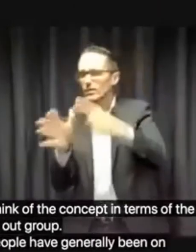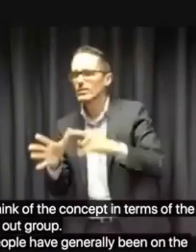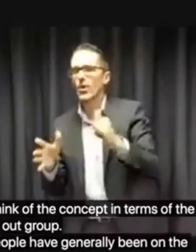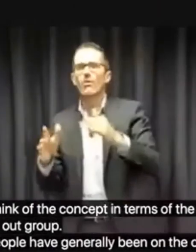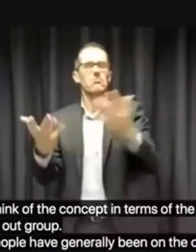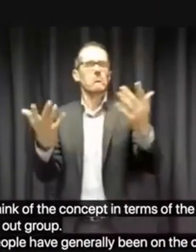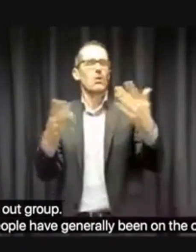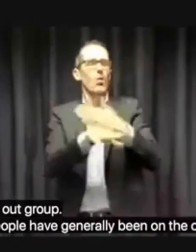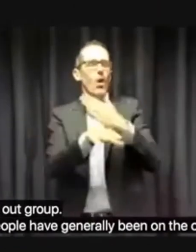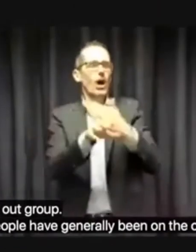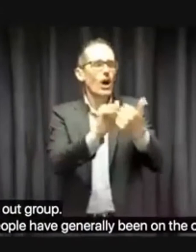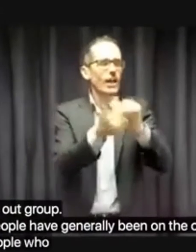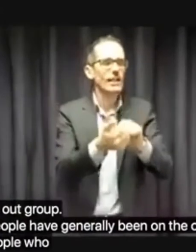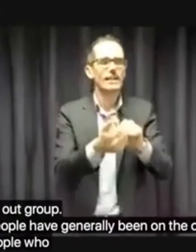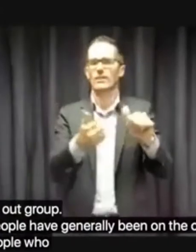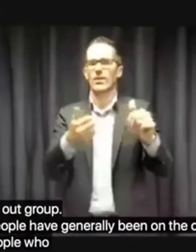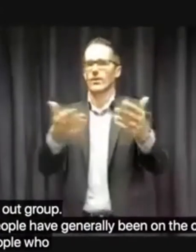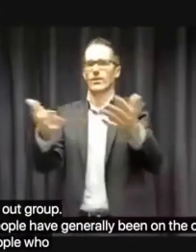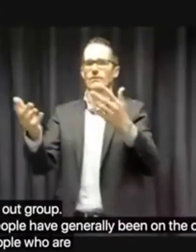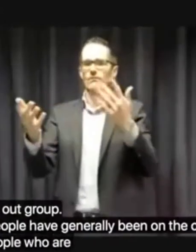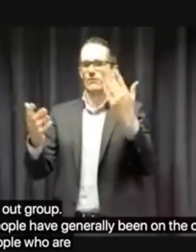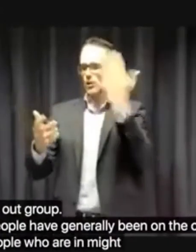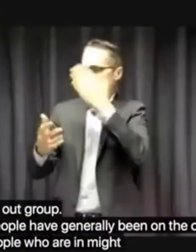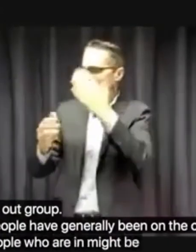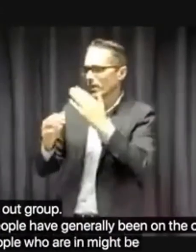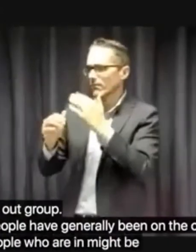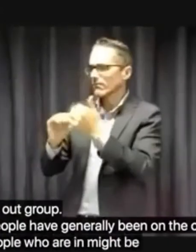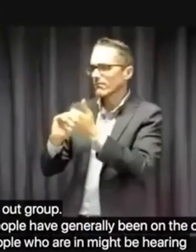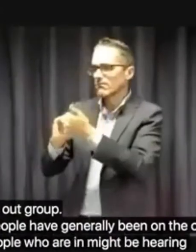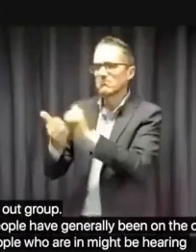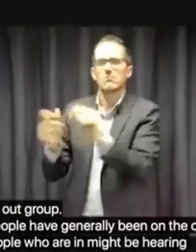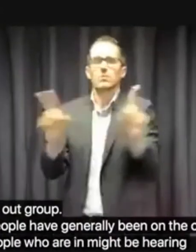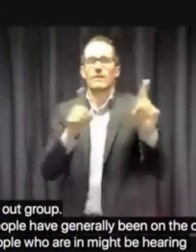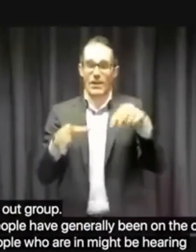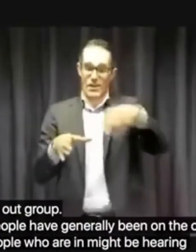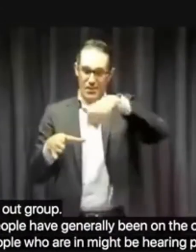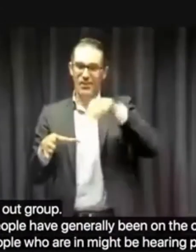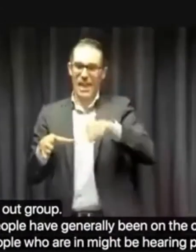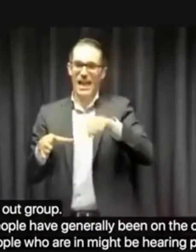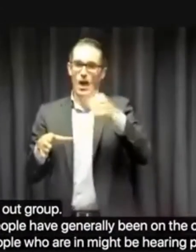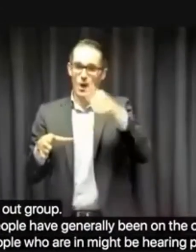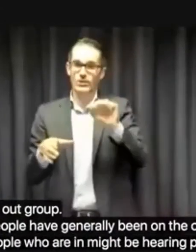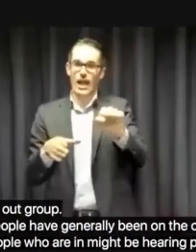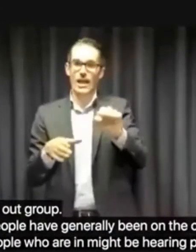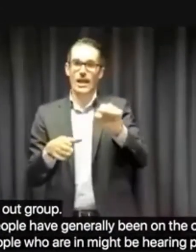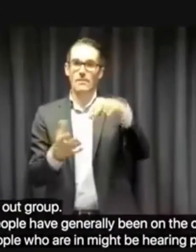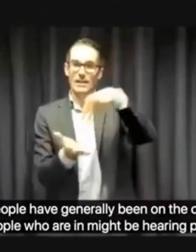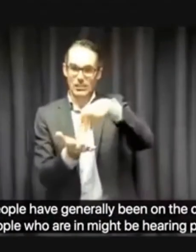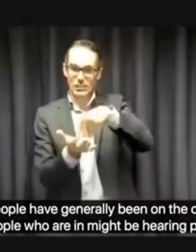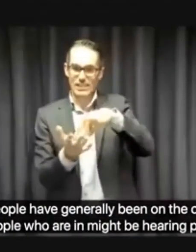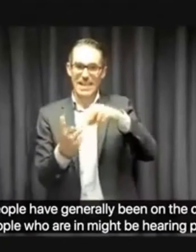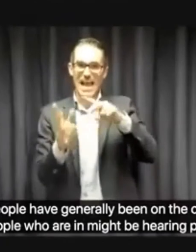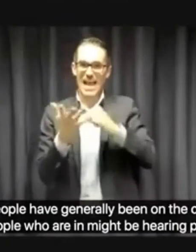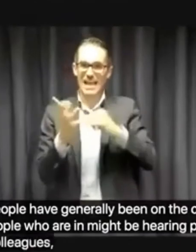hearing people, coders, work colleagues, school colleagues, what have you. And they use their